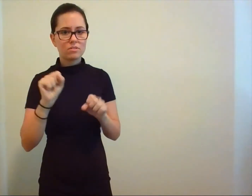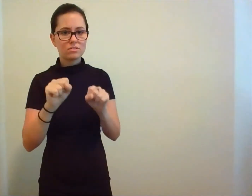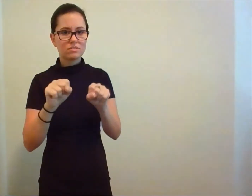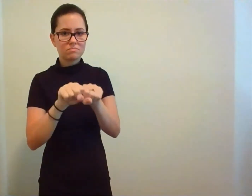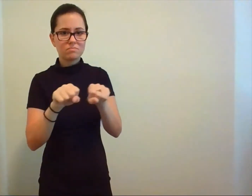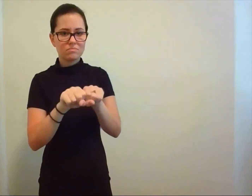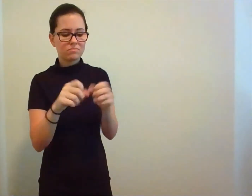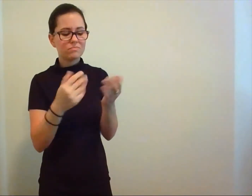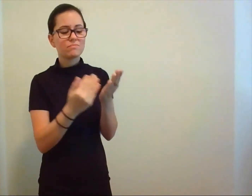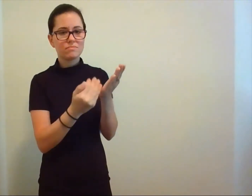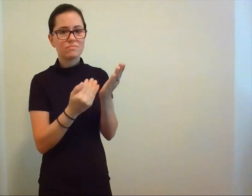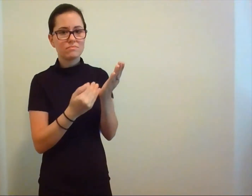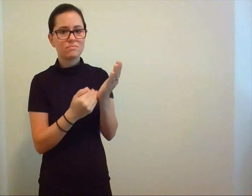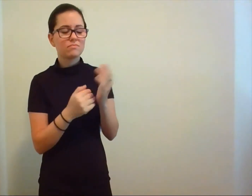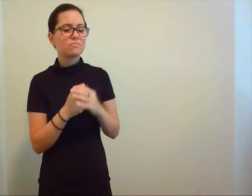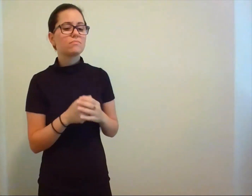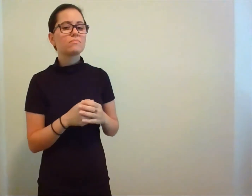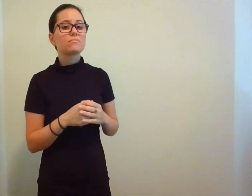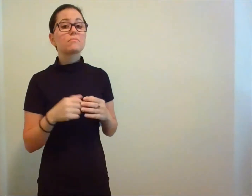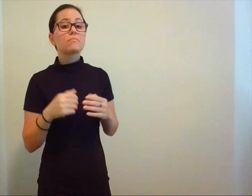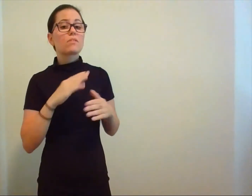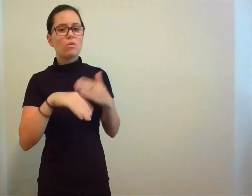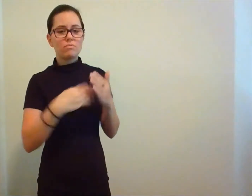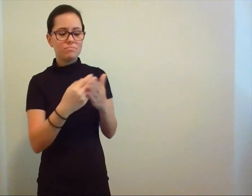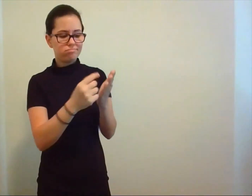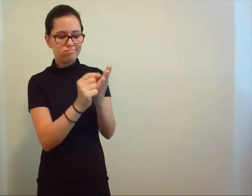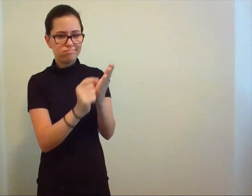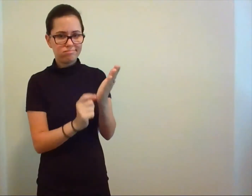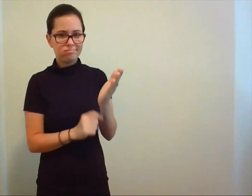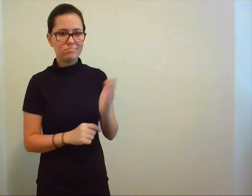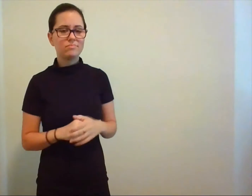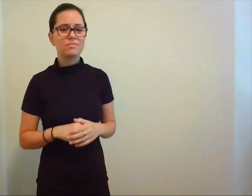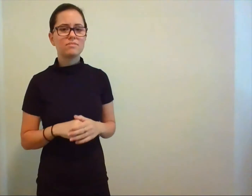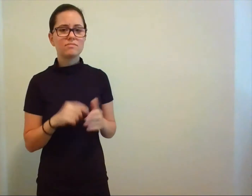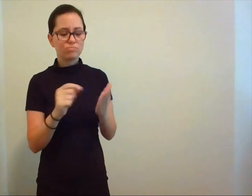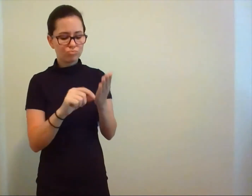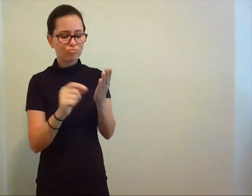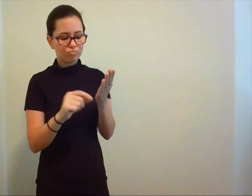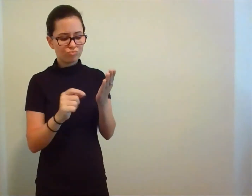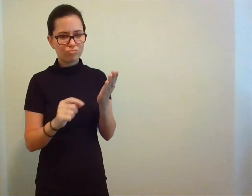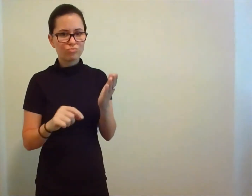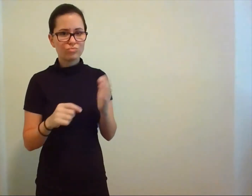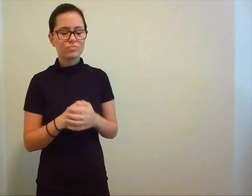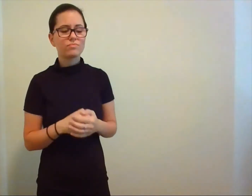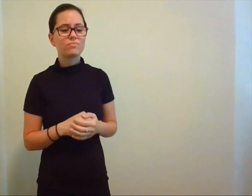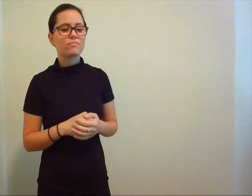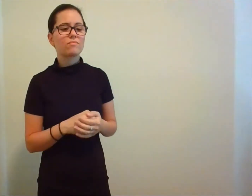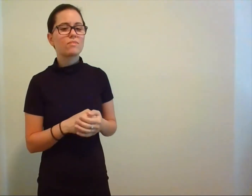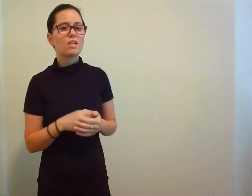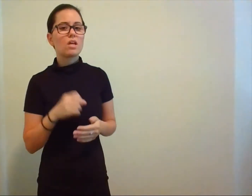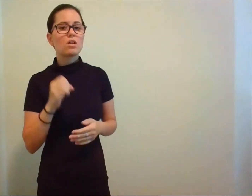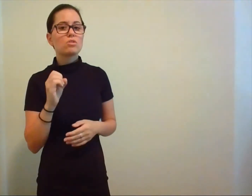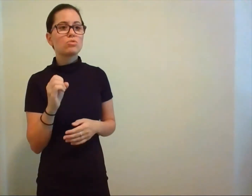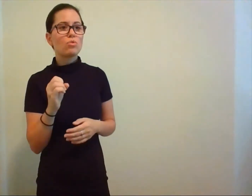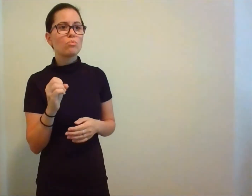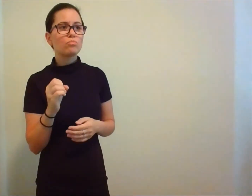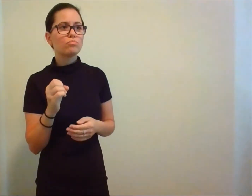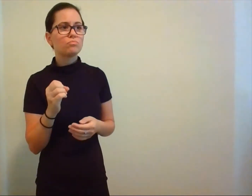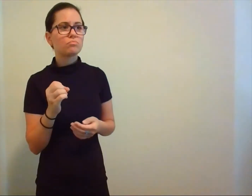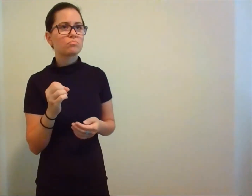shower was disconnected. You had to walk across a little bit of decking to get to the shower. Main shower? The only